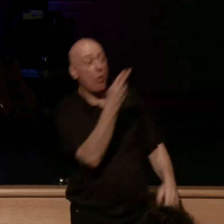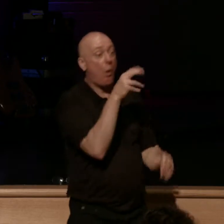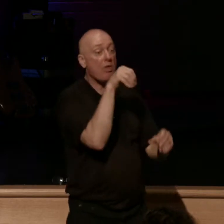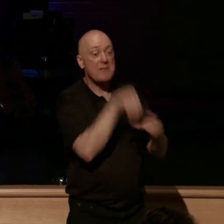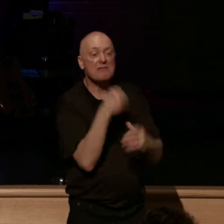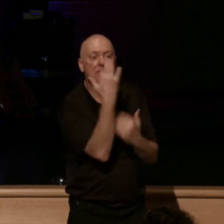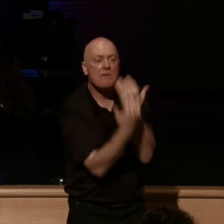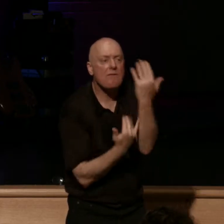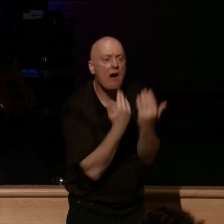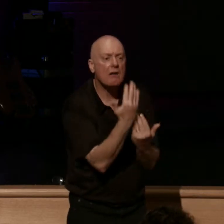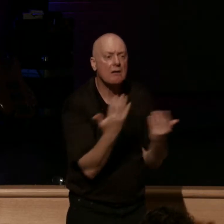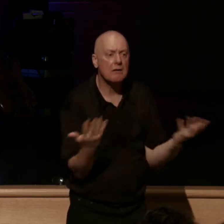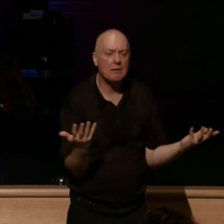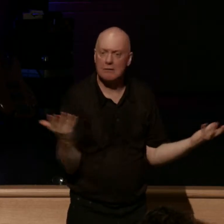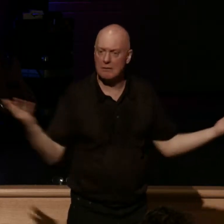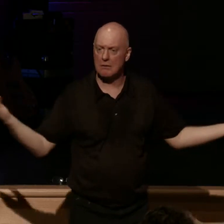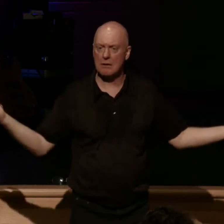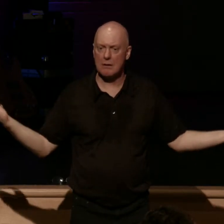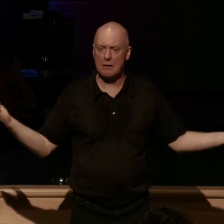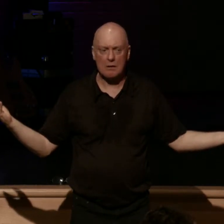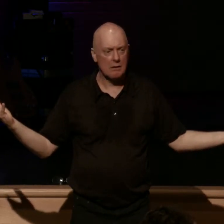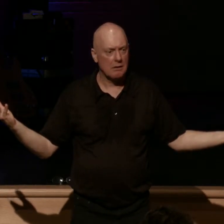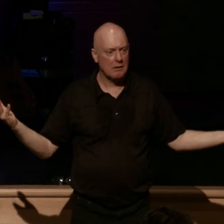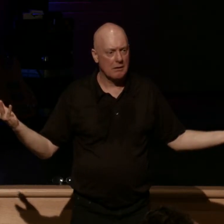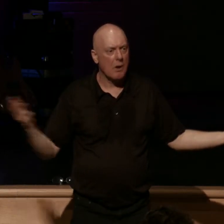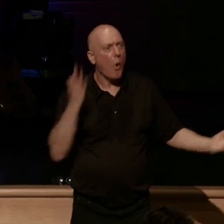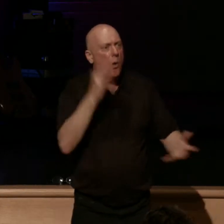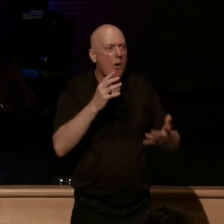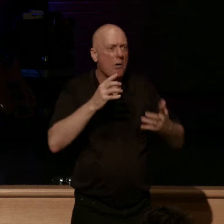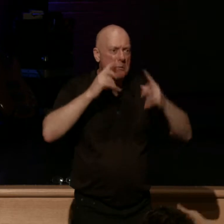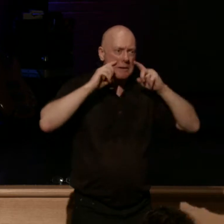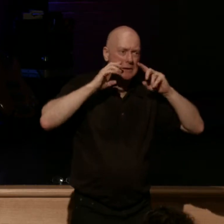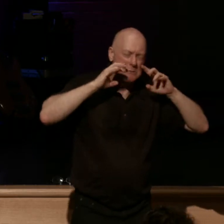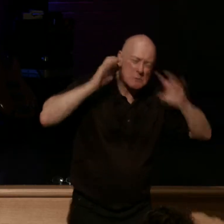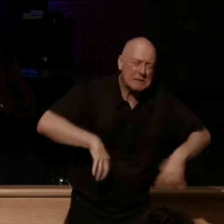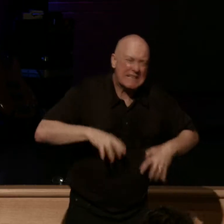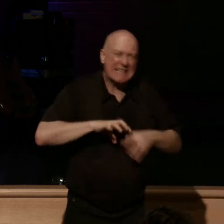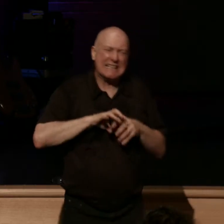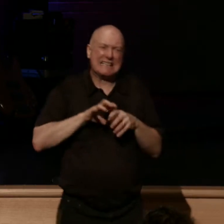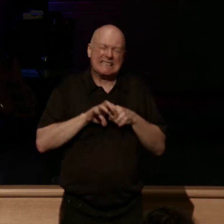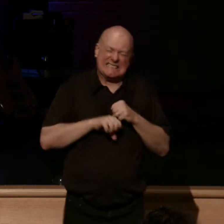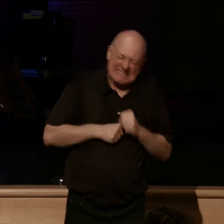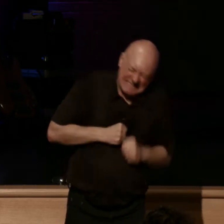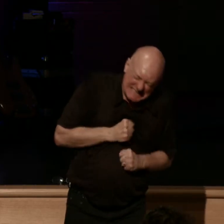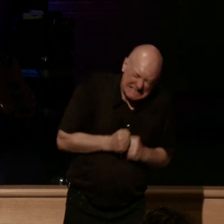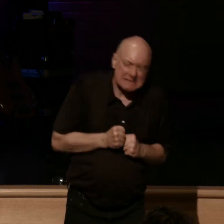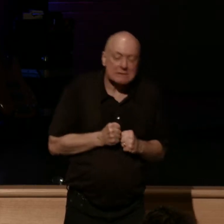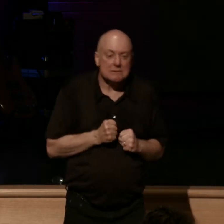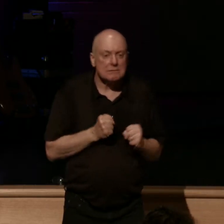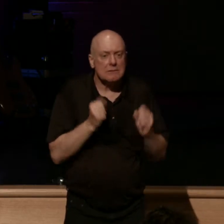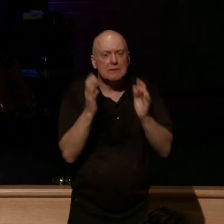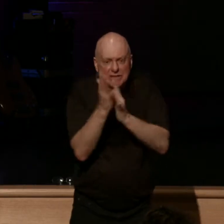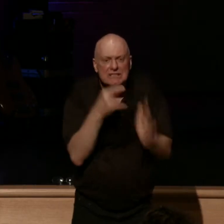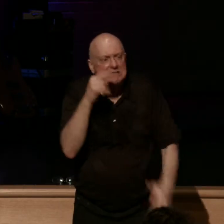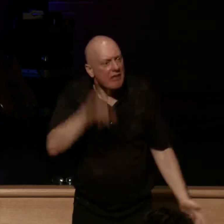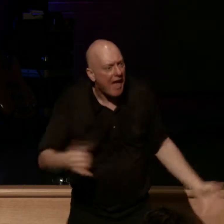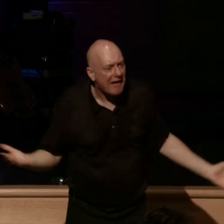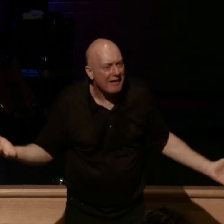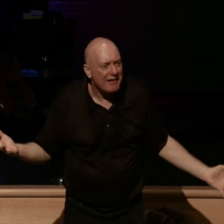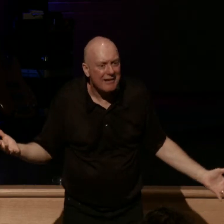fiery furnace. In that place, there will be weeping and gnashing of teeth." Jesus said